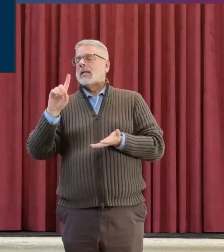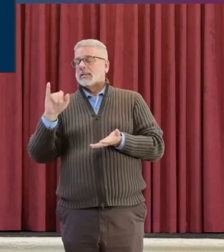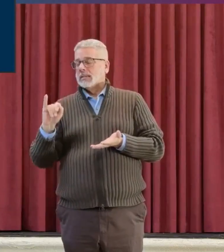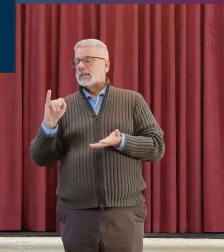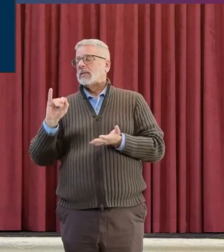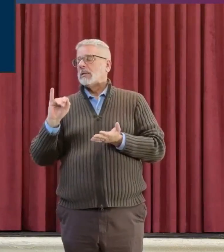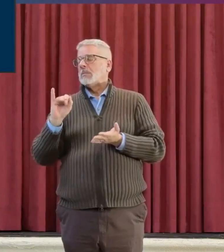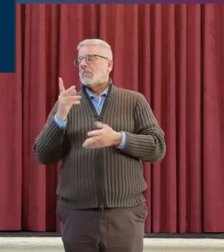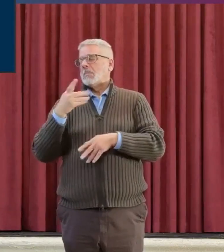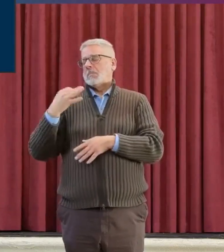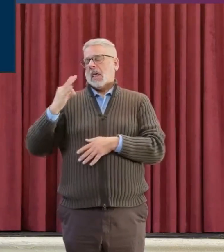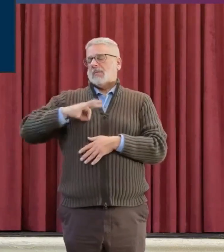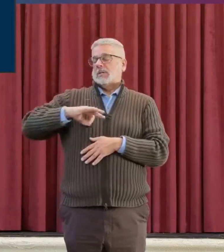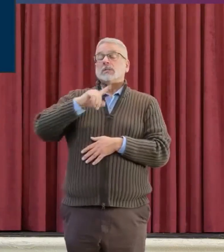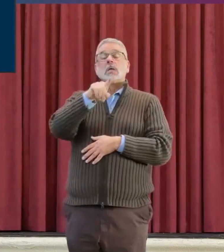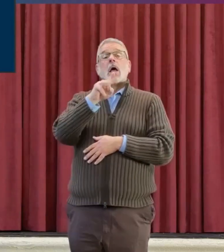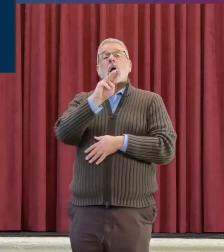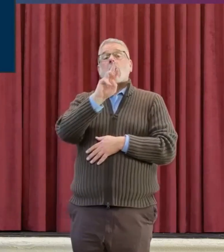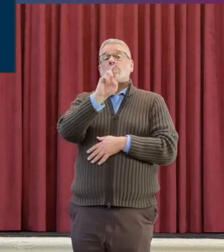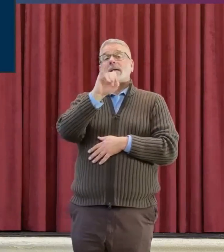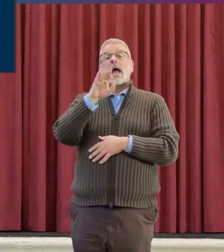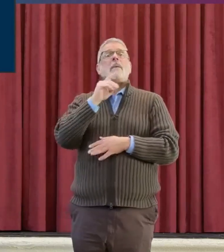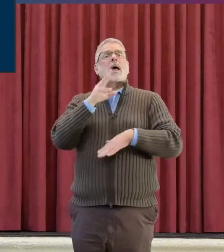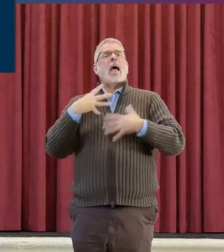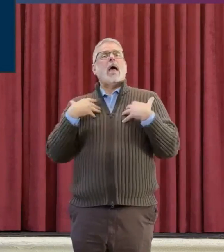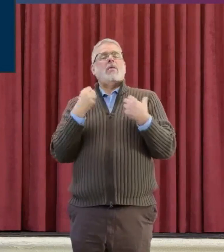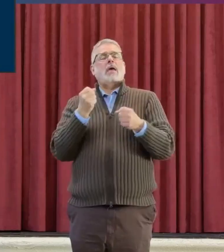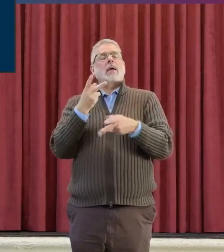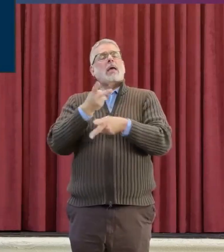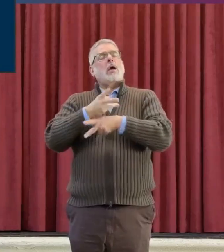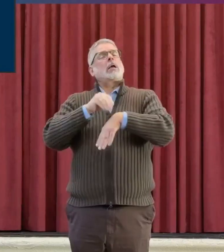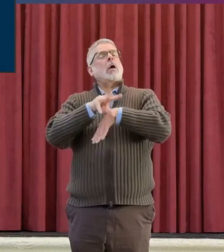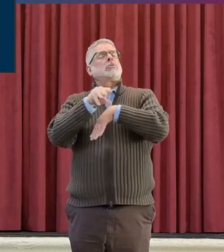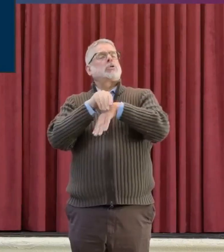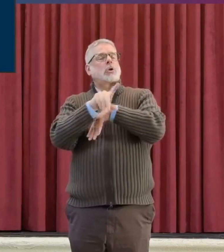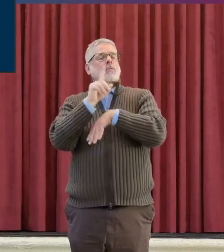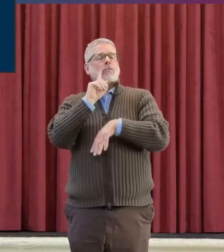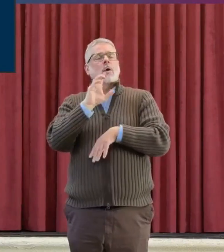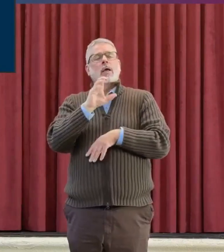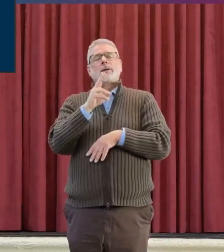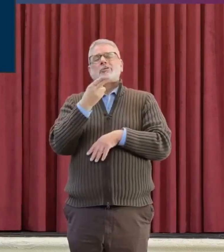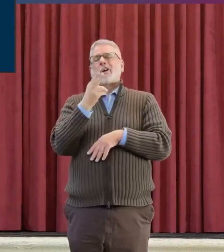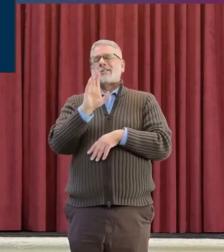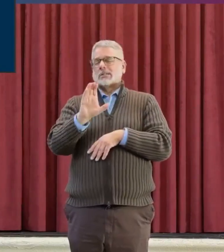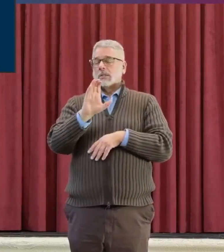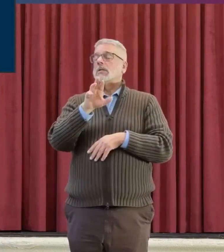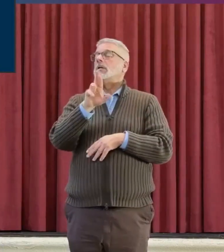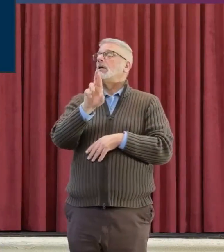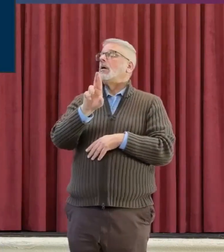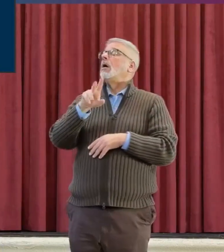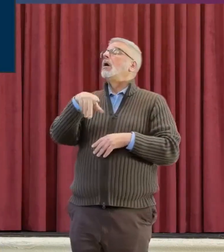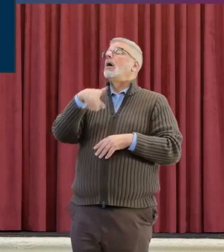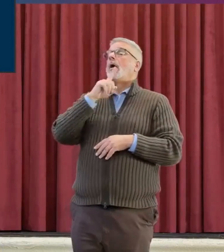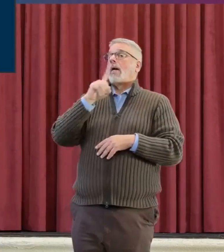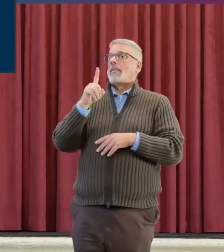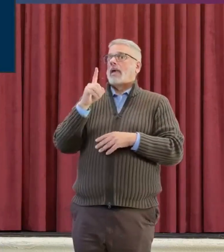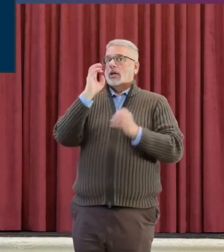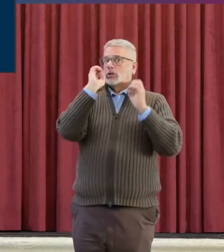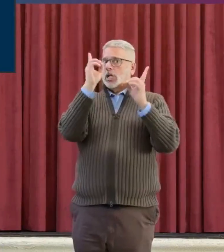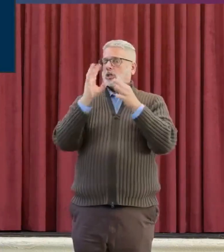a high-care counselor at the Center for Healthcare Rights, and I'm also the community education